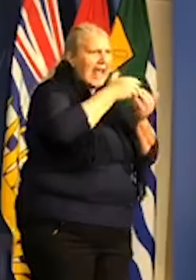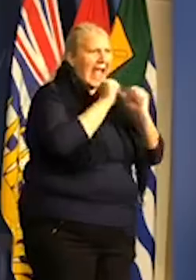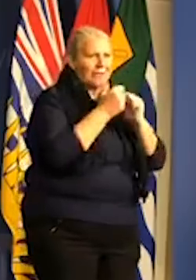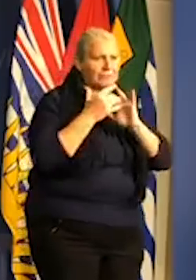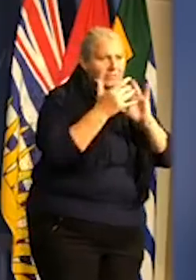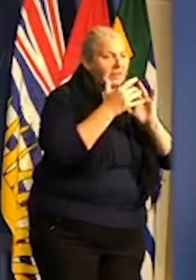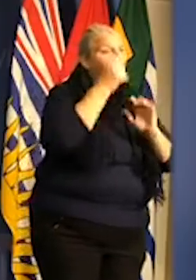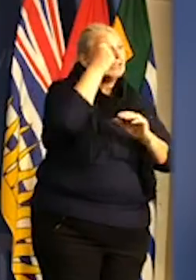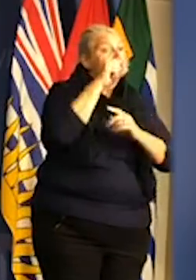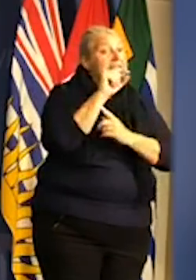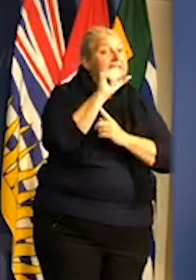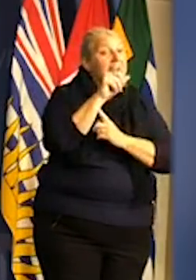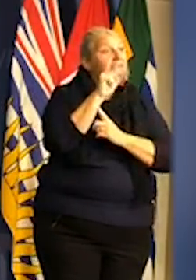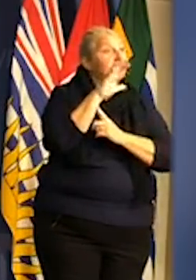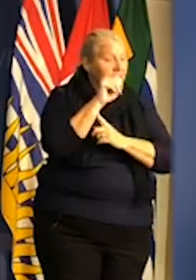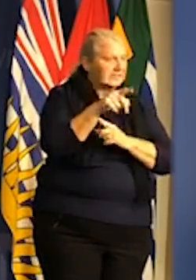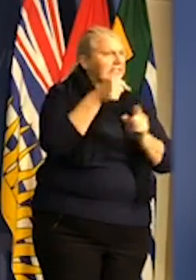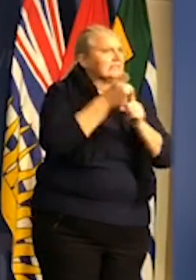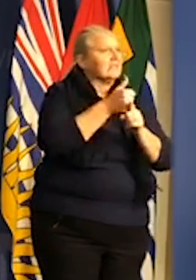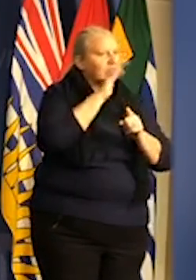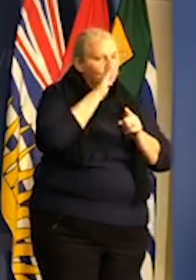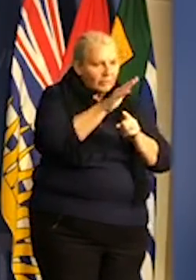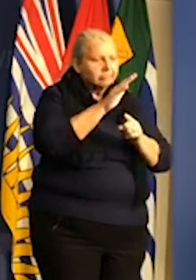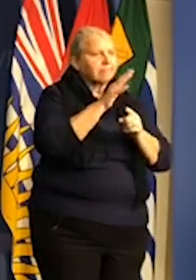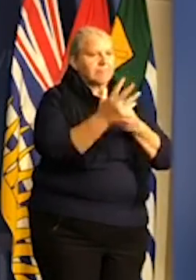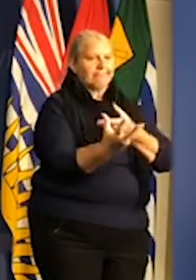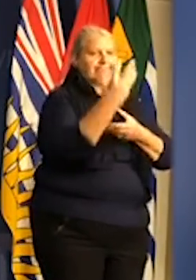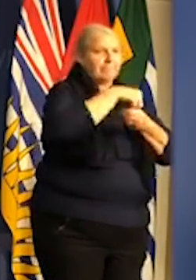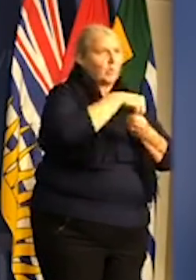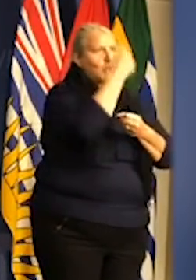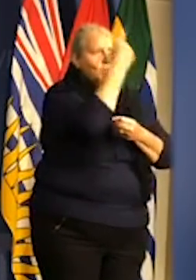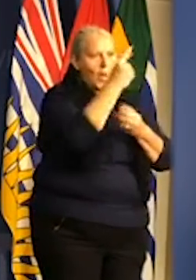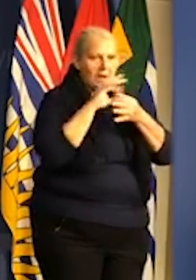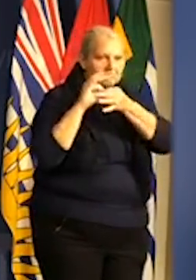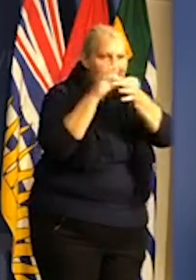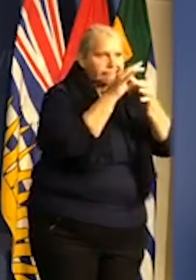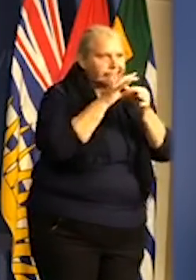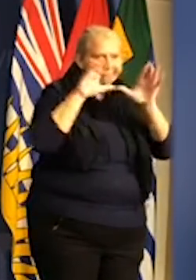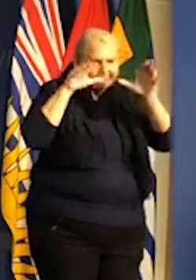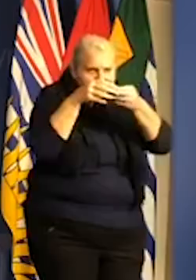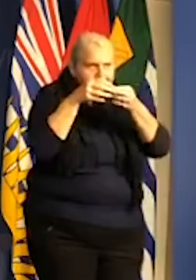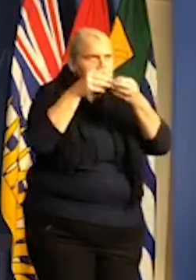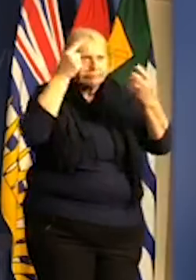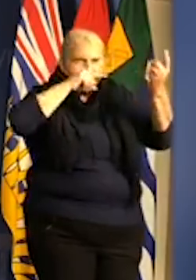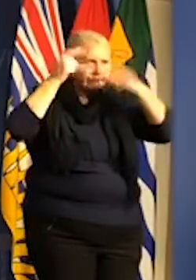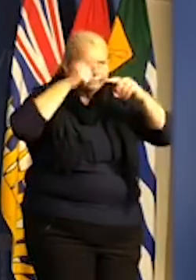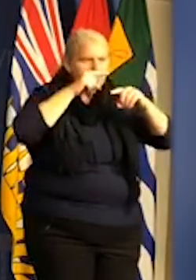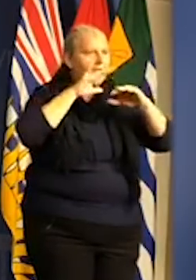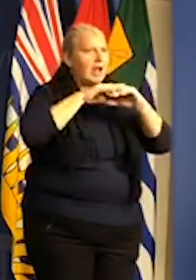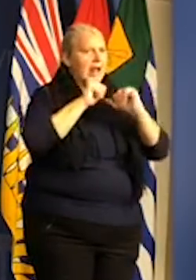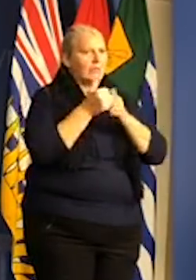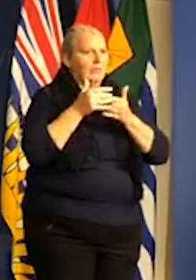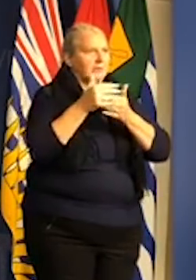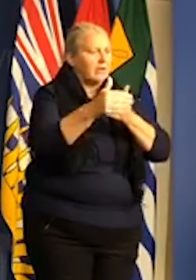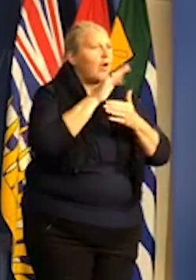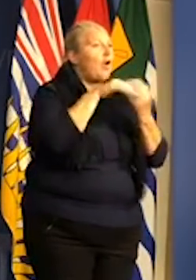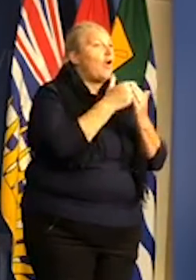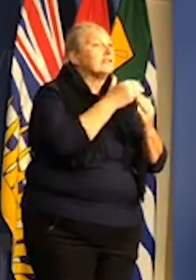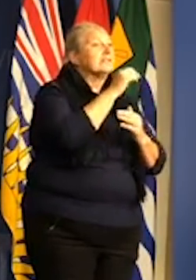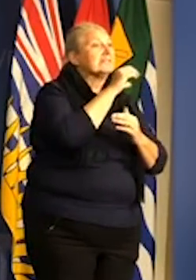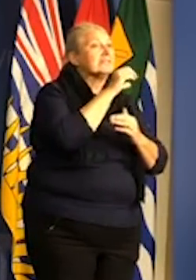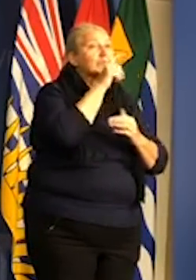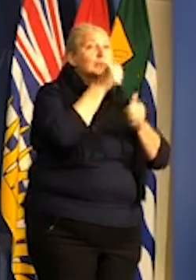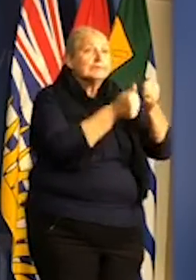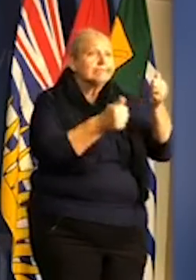task force will bring together all the efforts into one coordinated place and will unite all of our senior finance staff to look